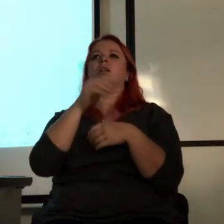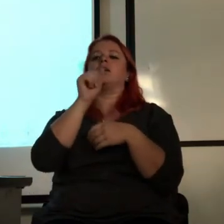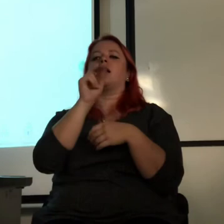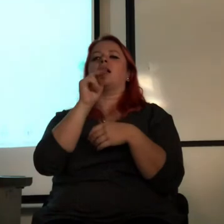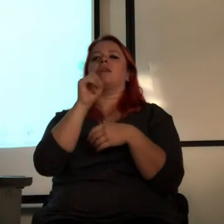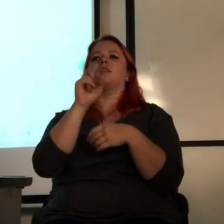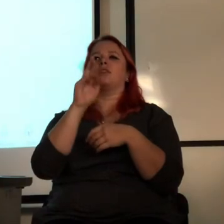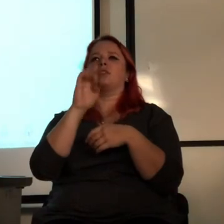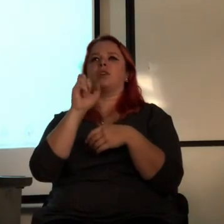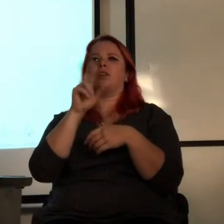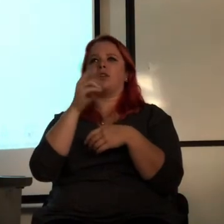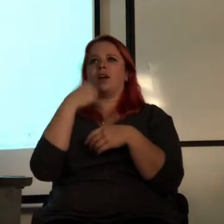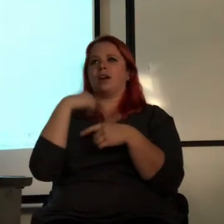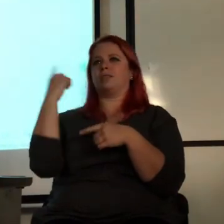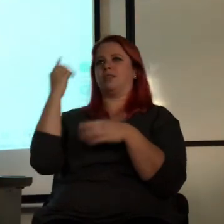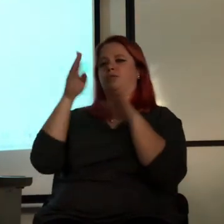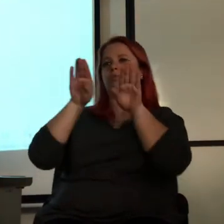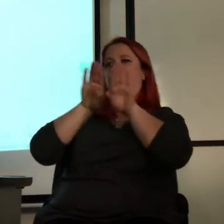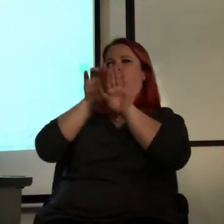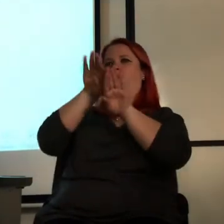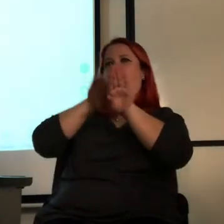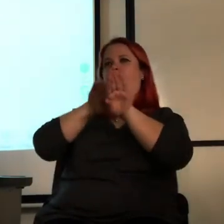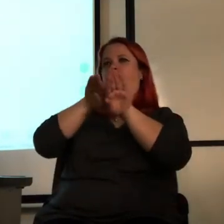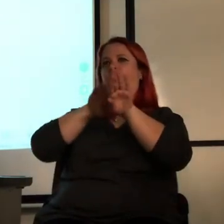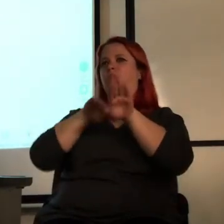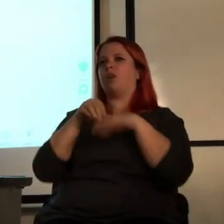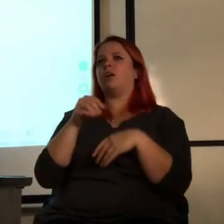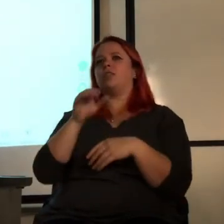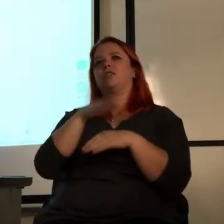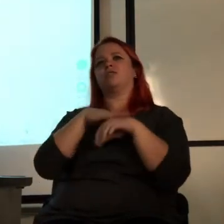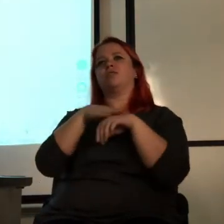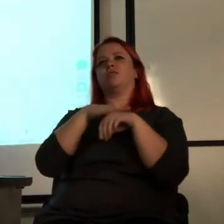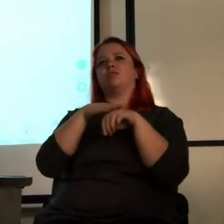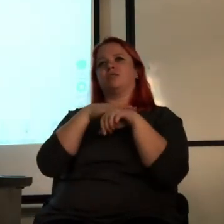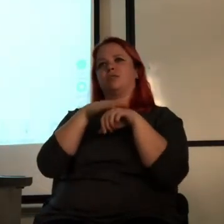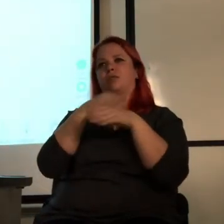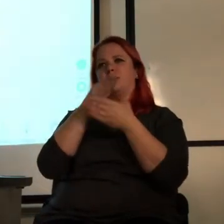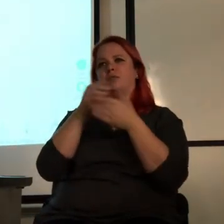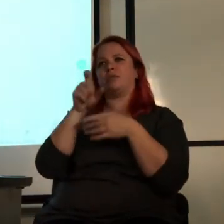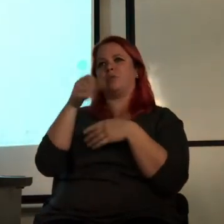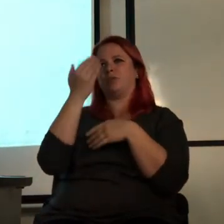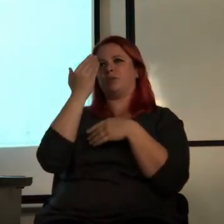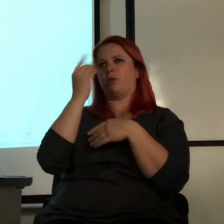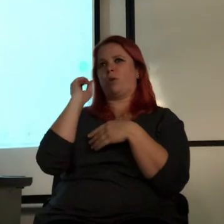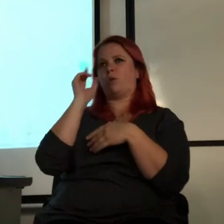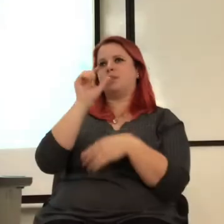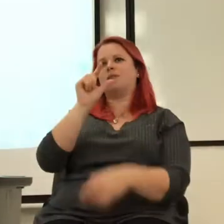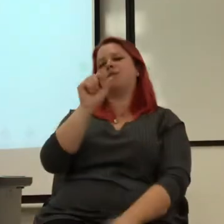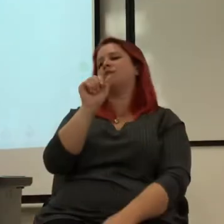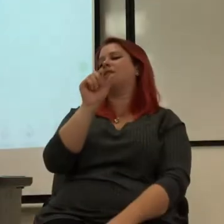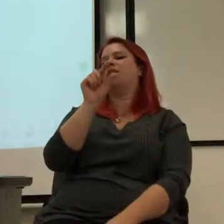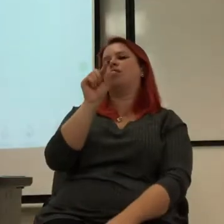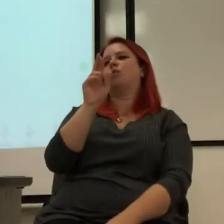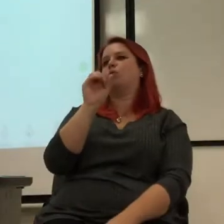anterior interventricular groove. Let's write that down as a surface feature to know.